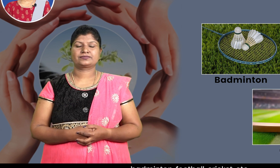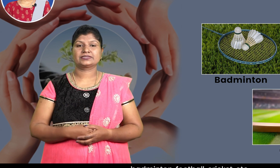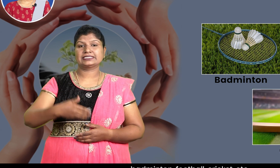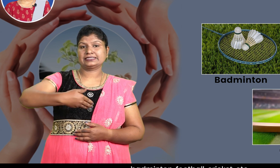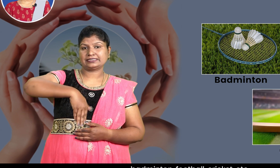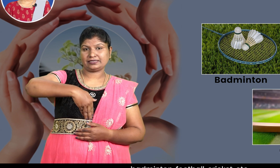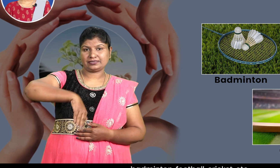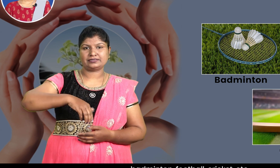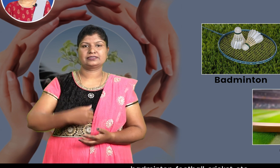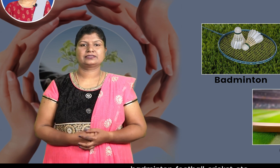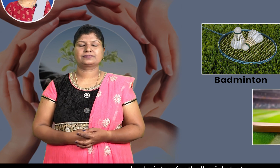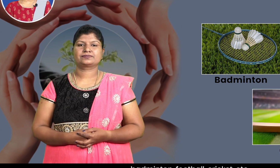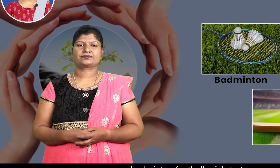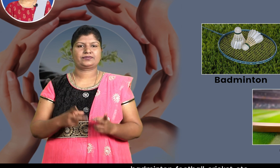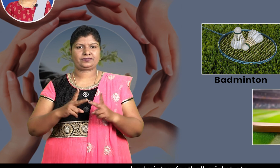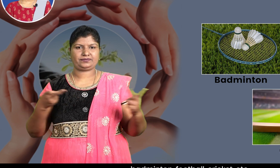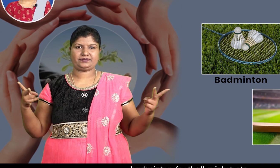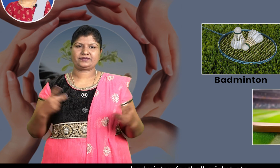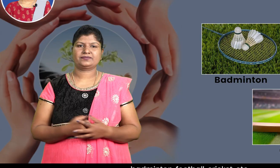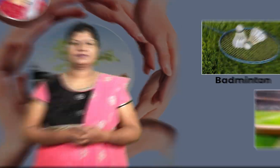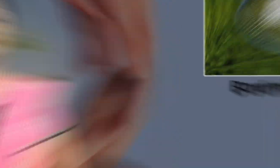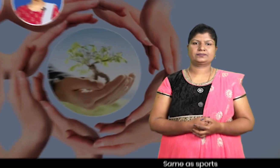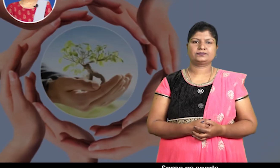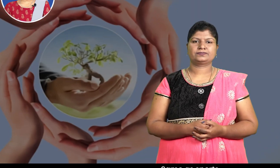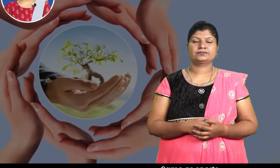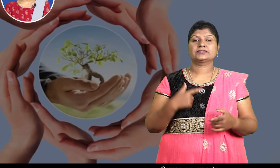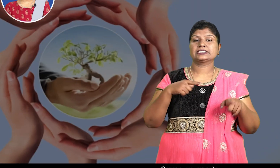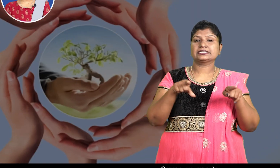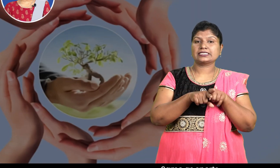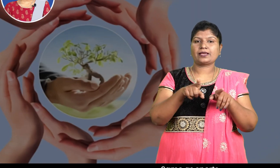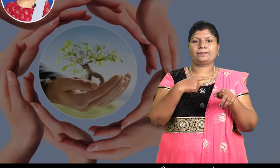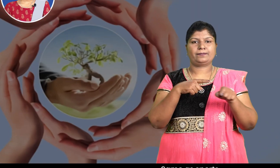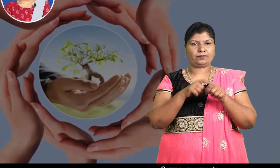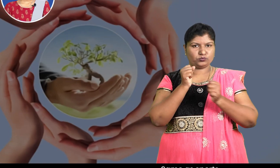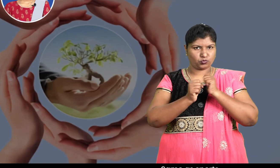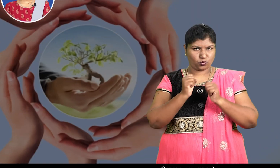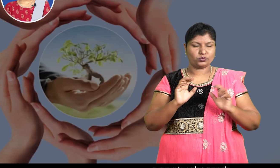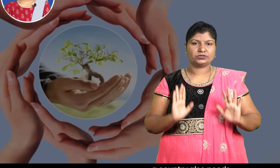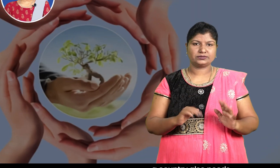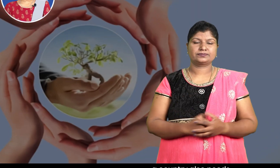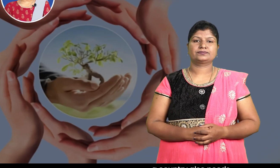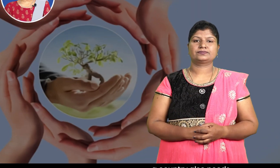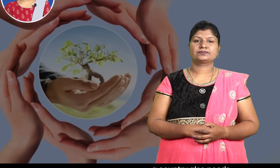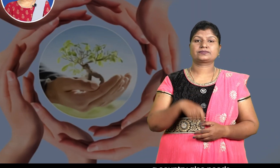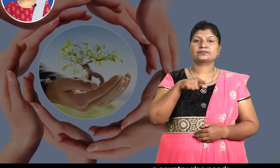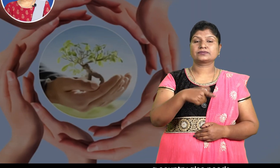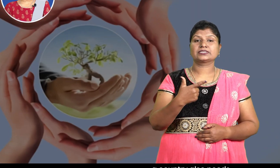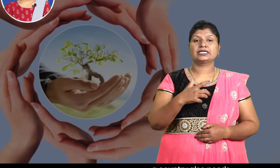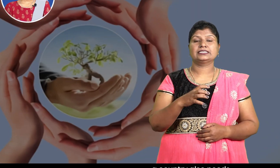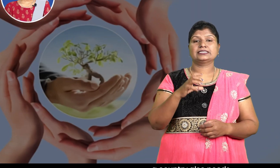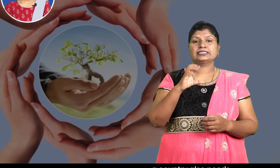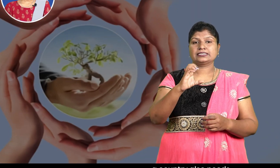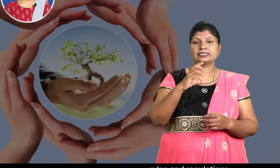cricket, etc. Same as sports, a country also